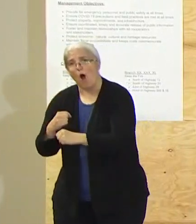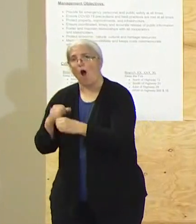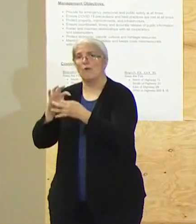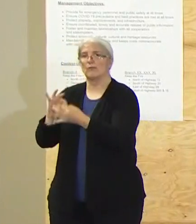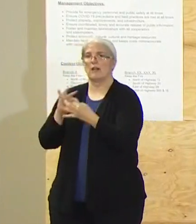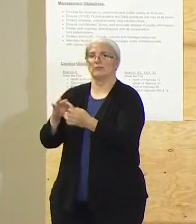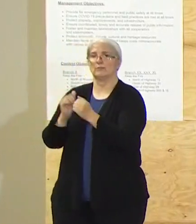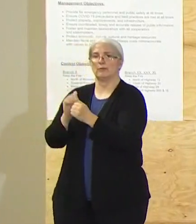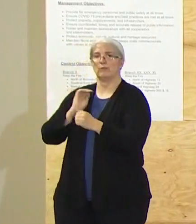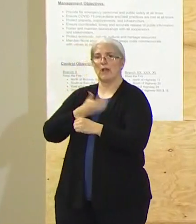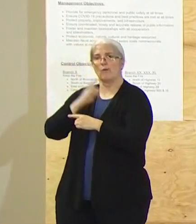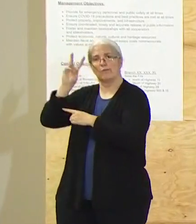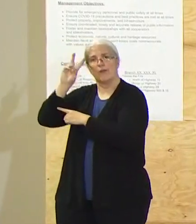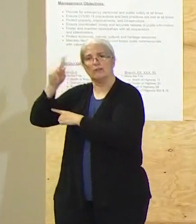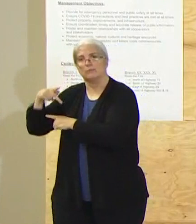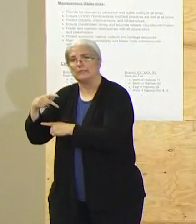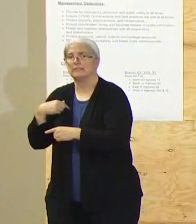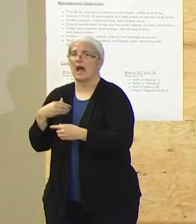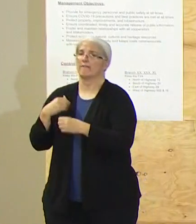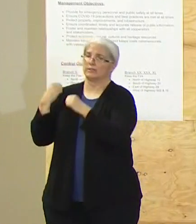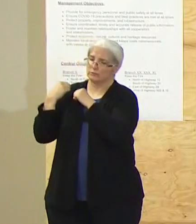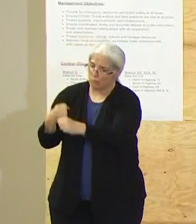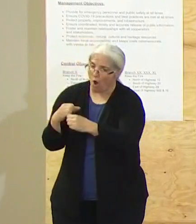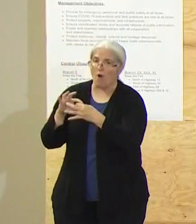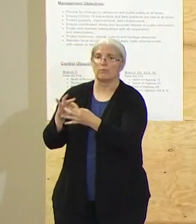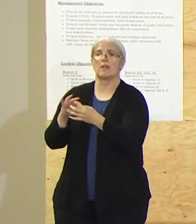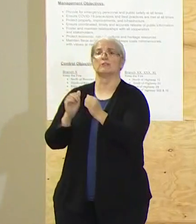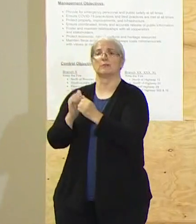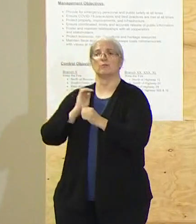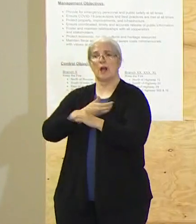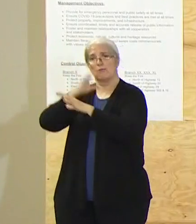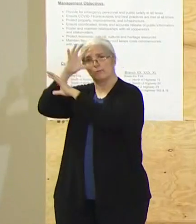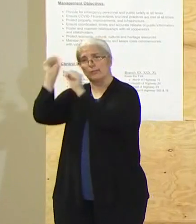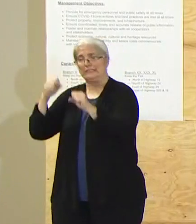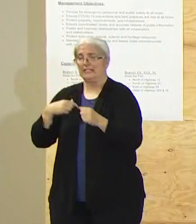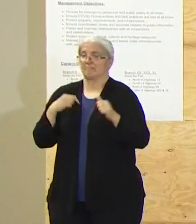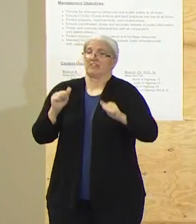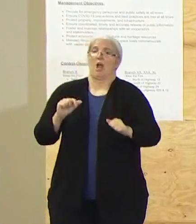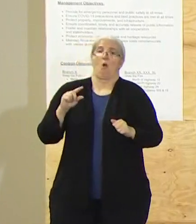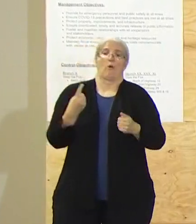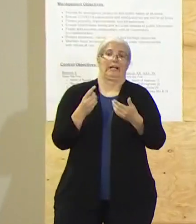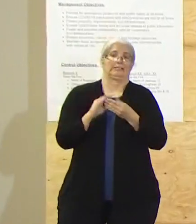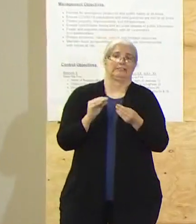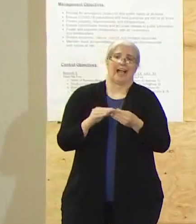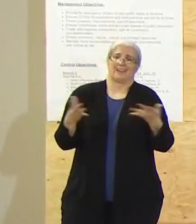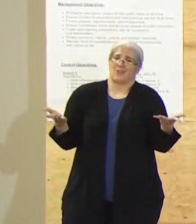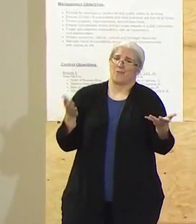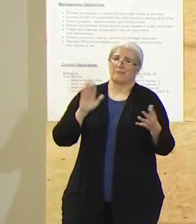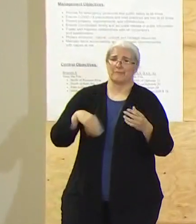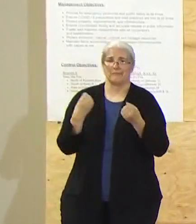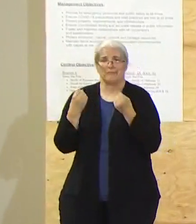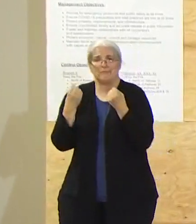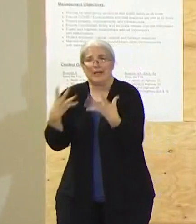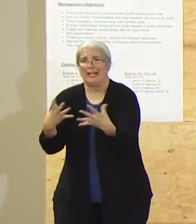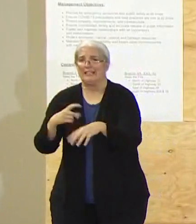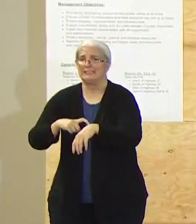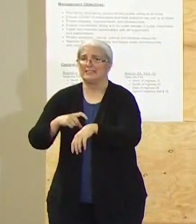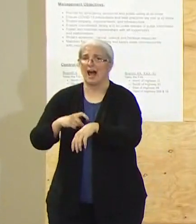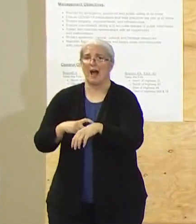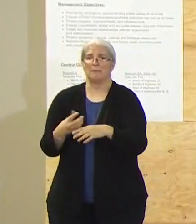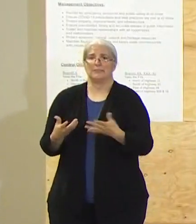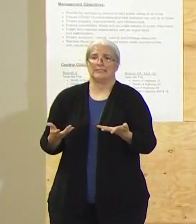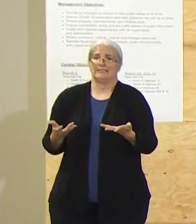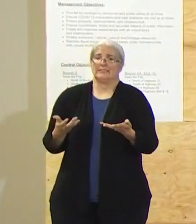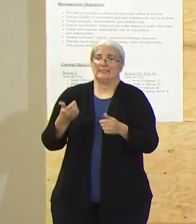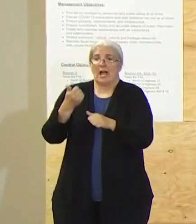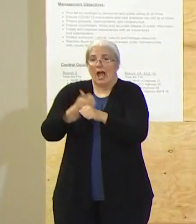president. And I can only say this, and I say this on many, many occasions. There's not one phone call that I have made to the president where he hasn't